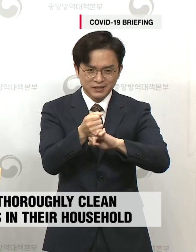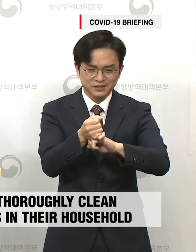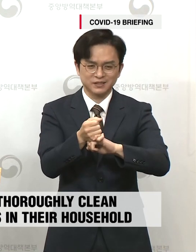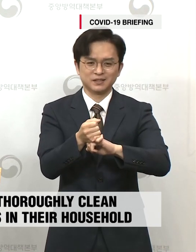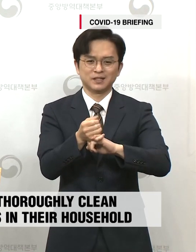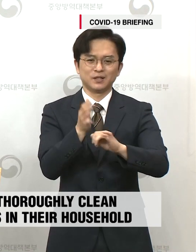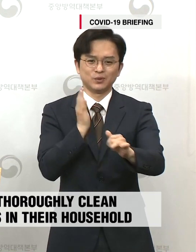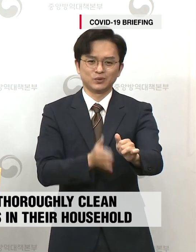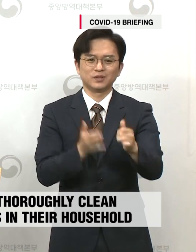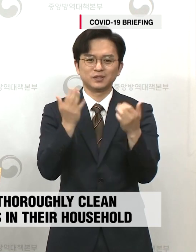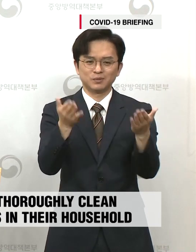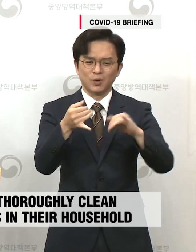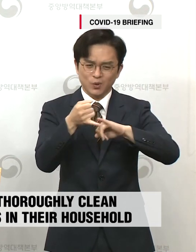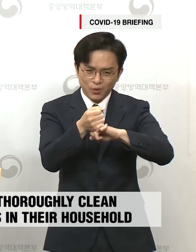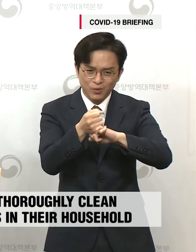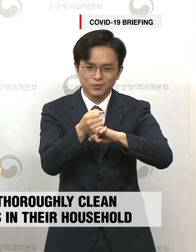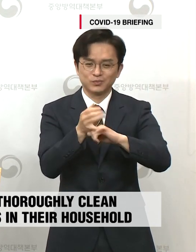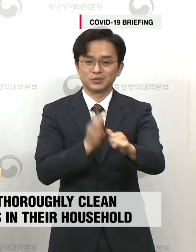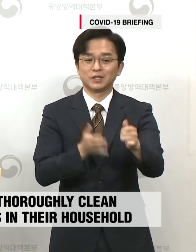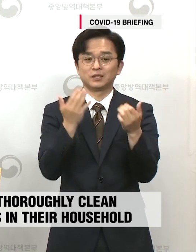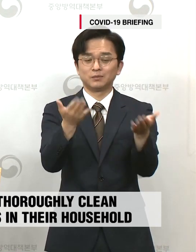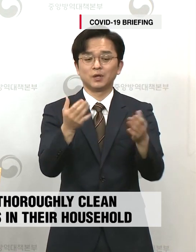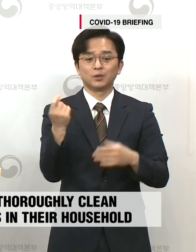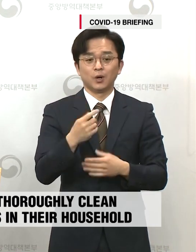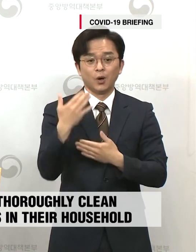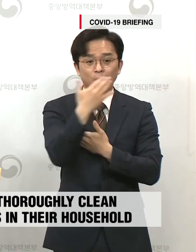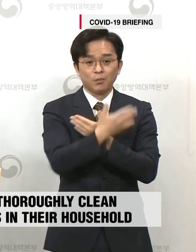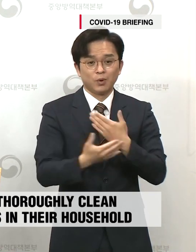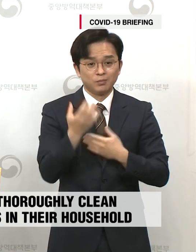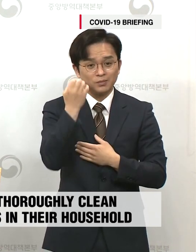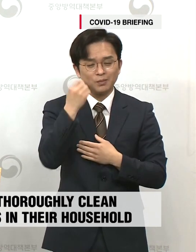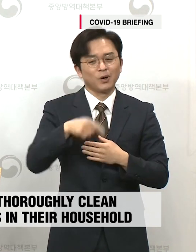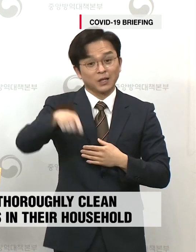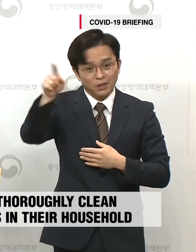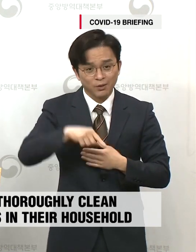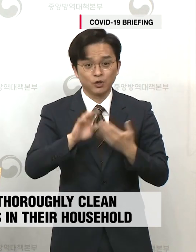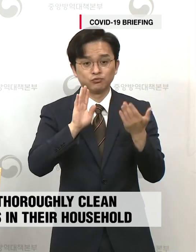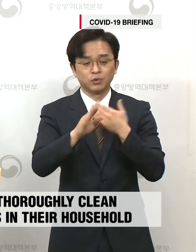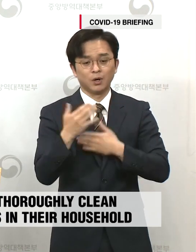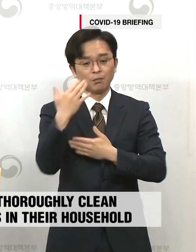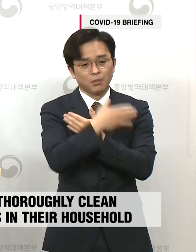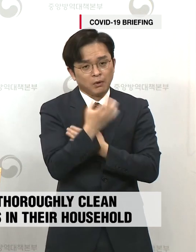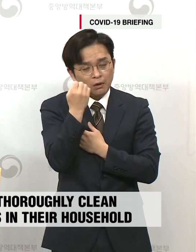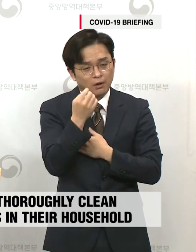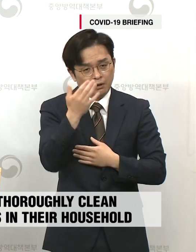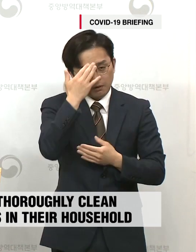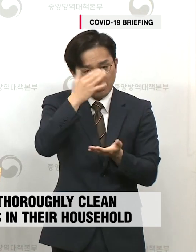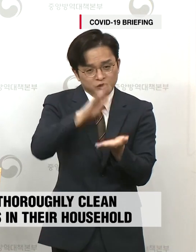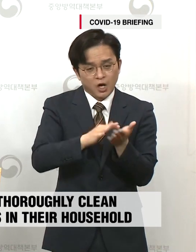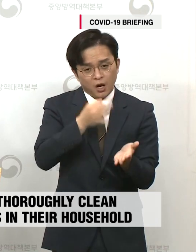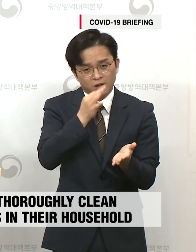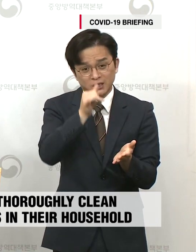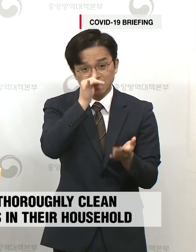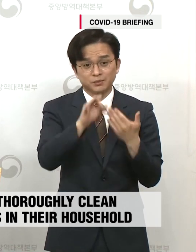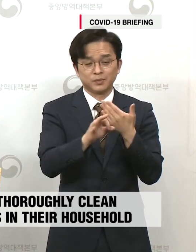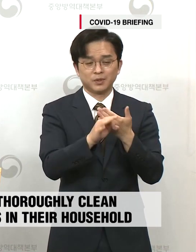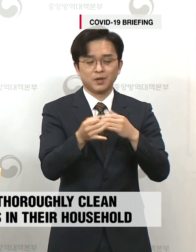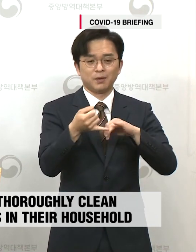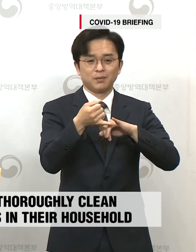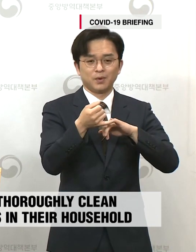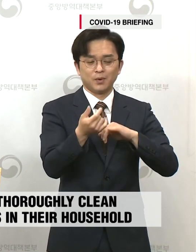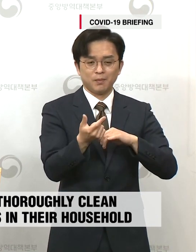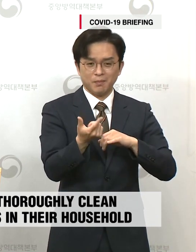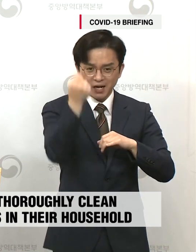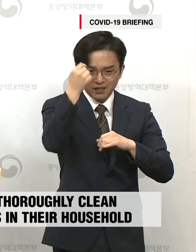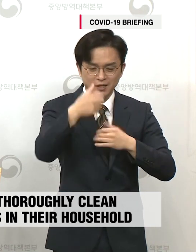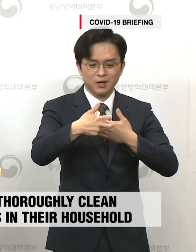places like nightlife venues like clubs. If you have symptoms like fever or respiratory symptoms, you need to go to the screening